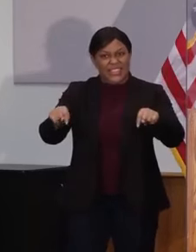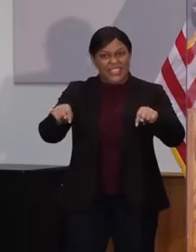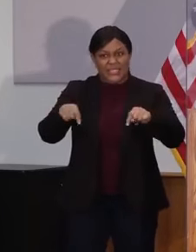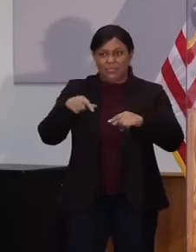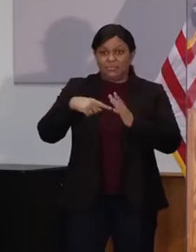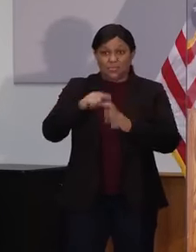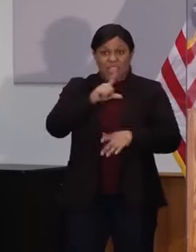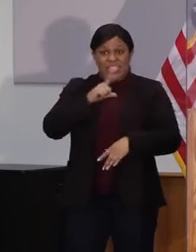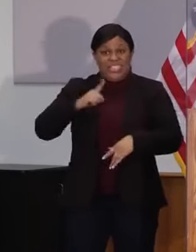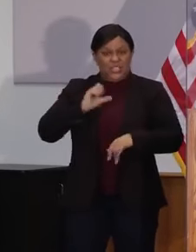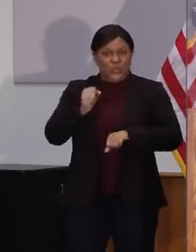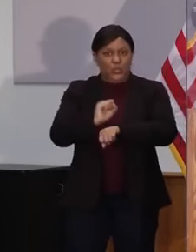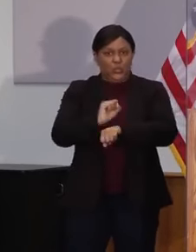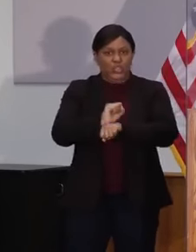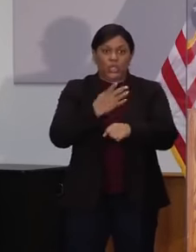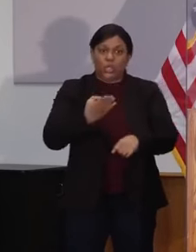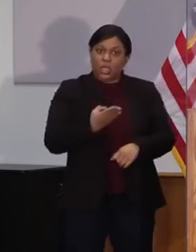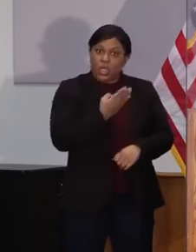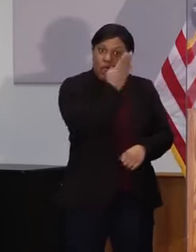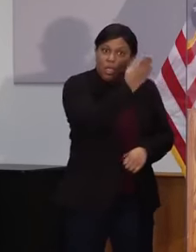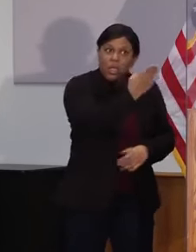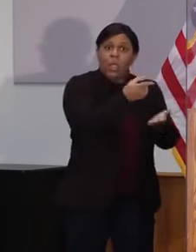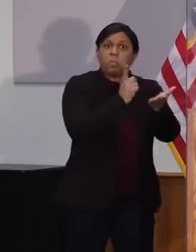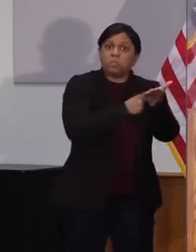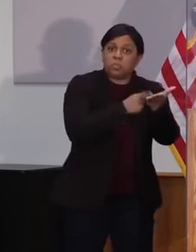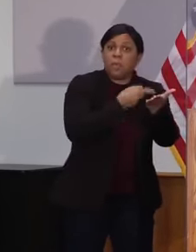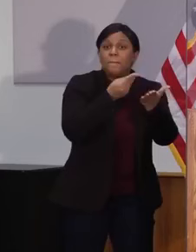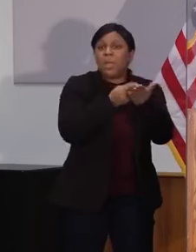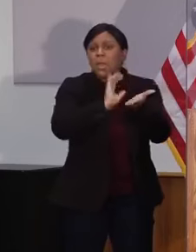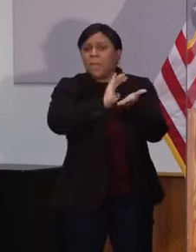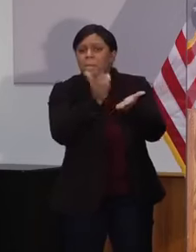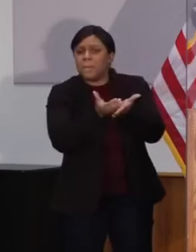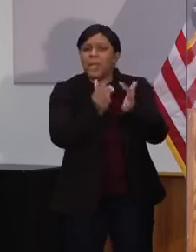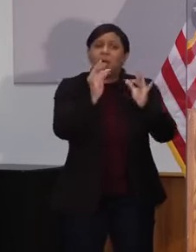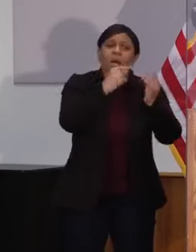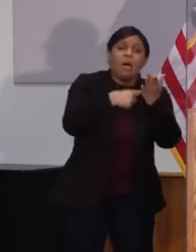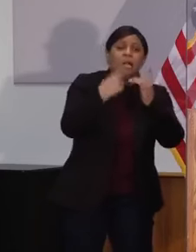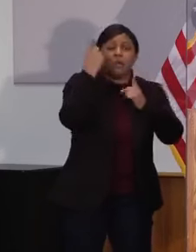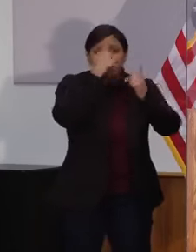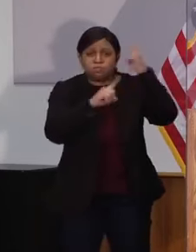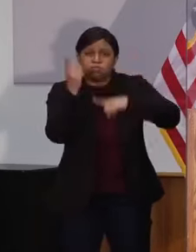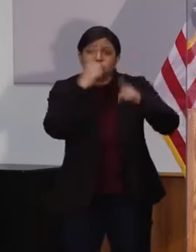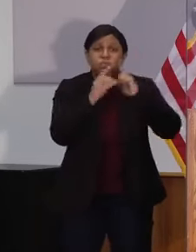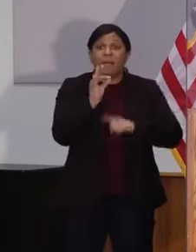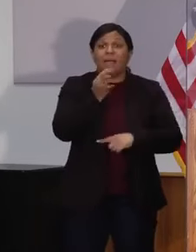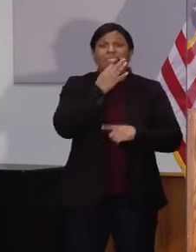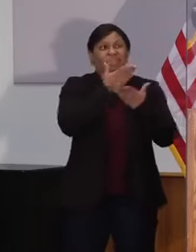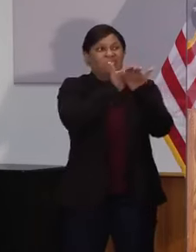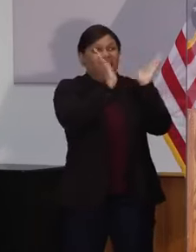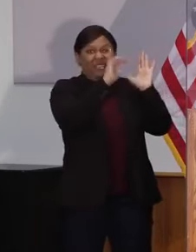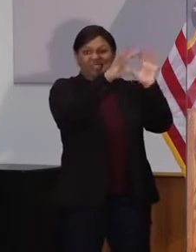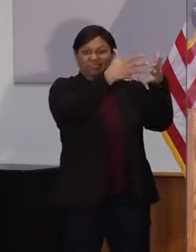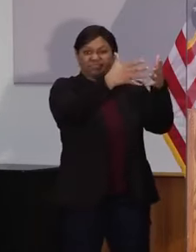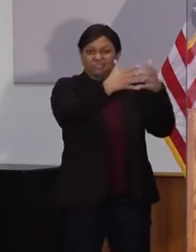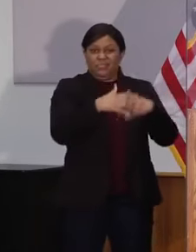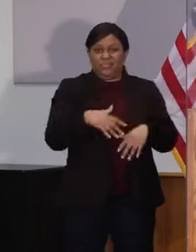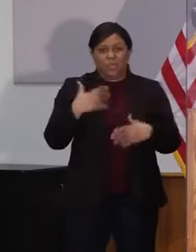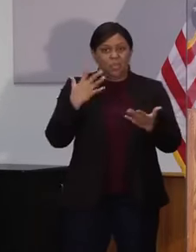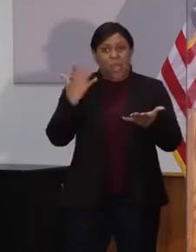supposed to work. They'll have control over the money. They'll set the parameters around it. The experts that are out there and the building the coalition around it is what we've